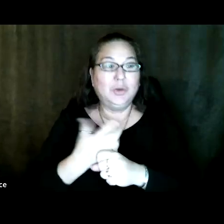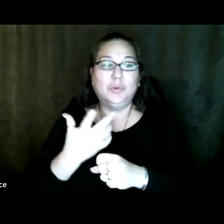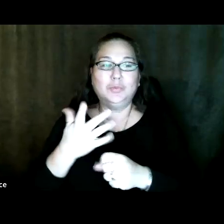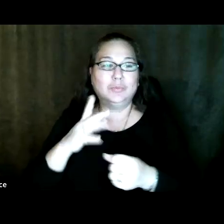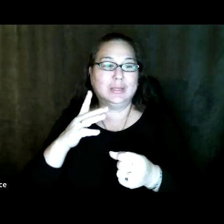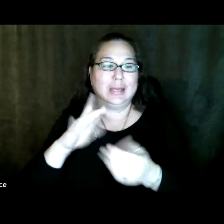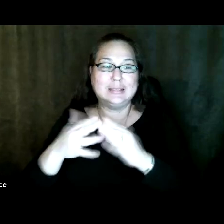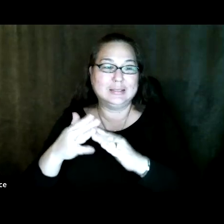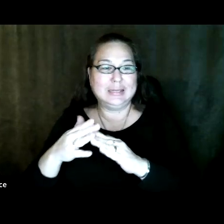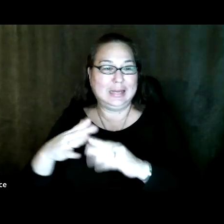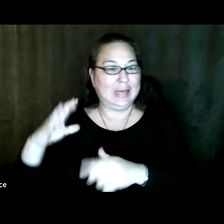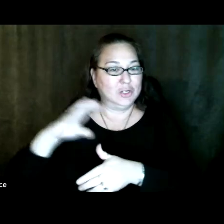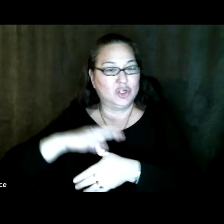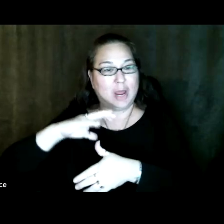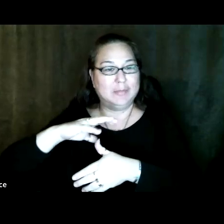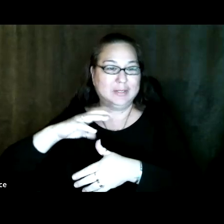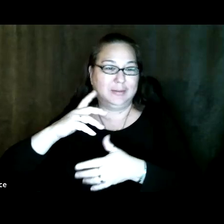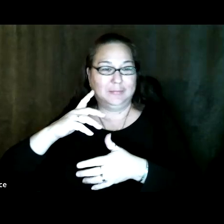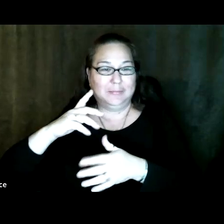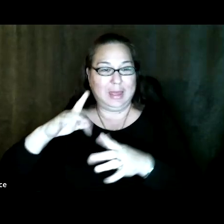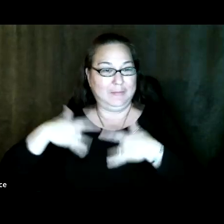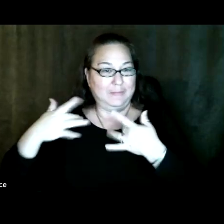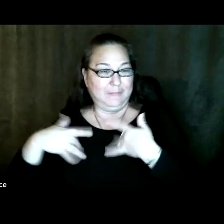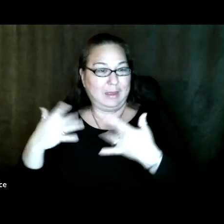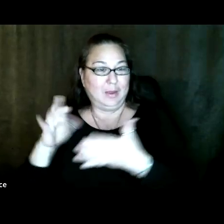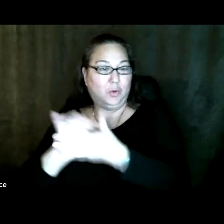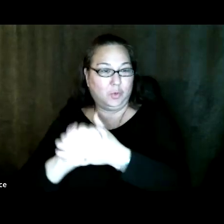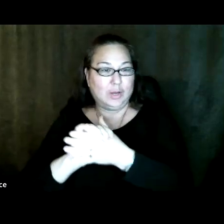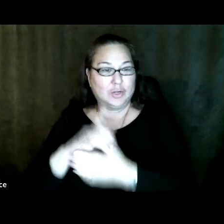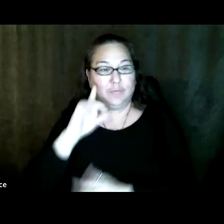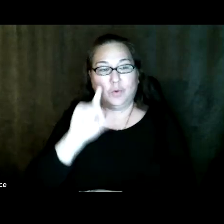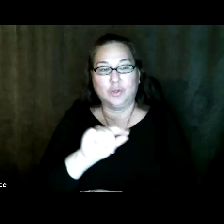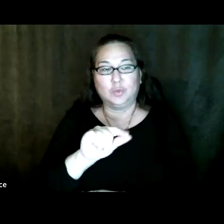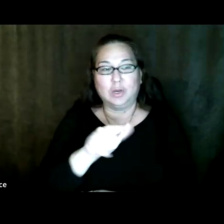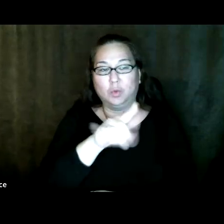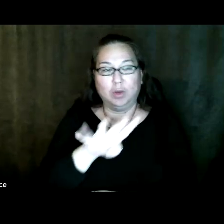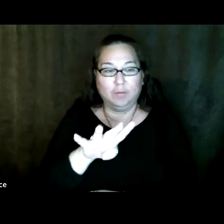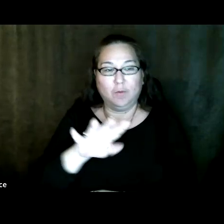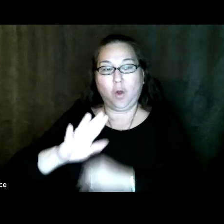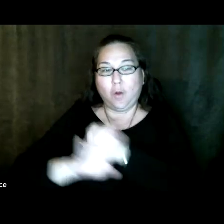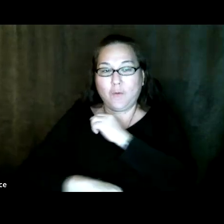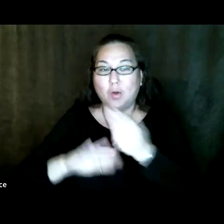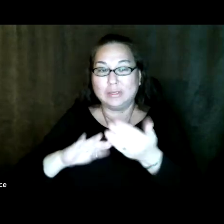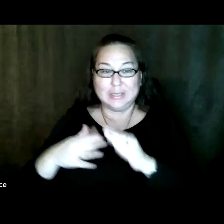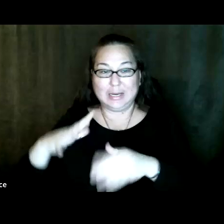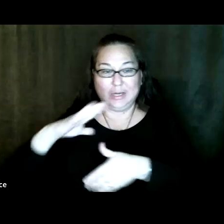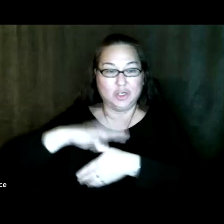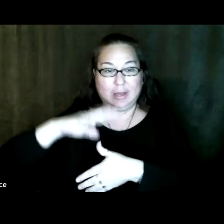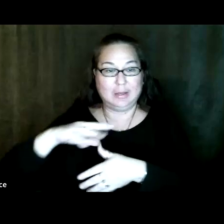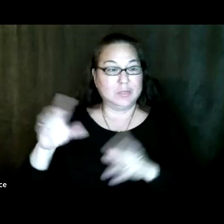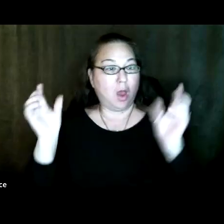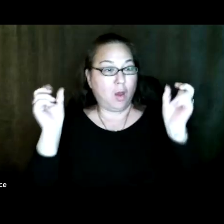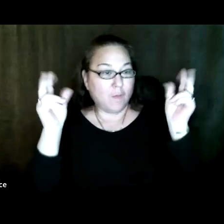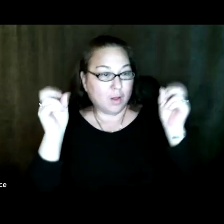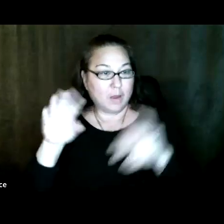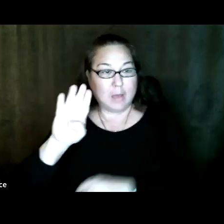soccer, BLA, and boys soccer, Boston International Newcomers Academy, or BINCA. We just want to say